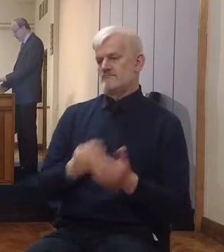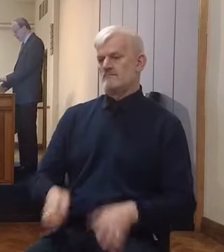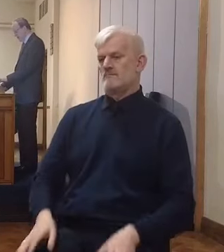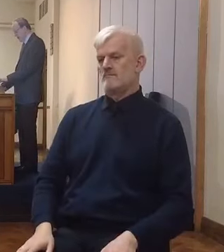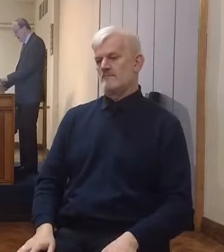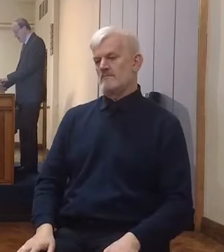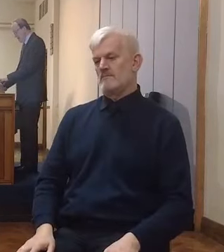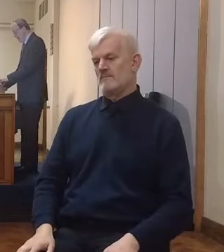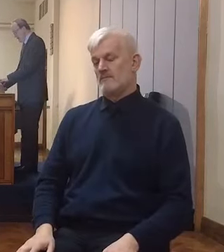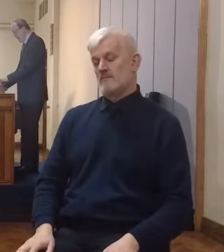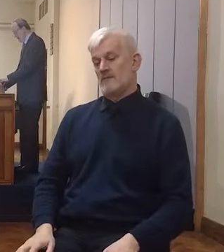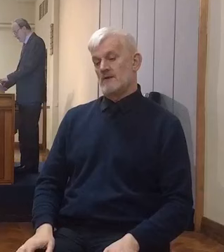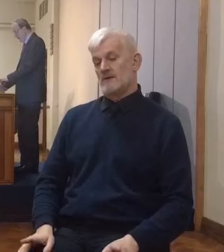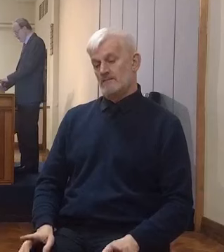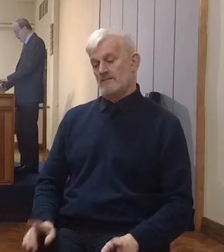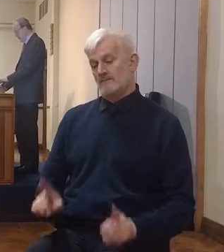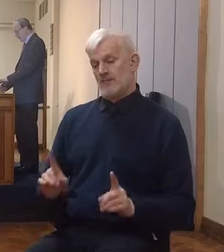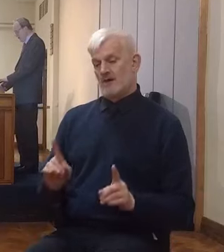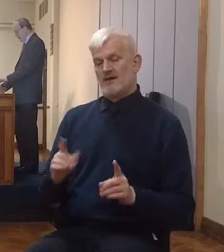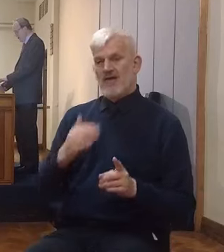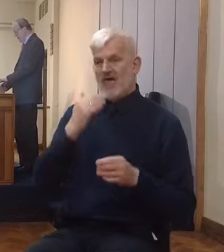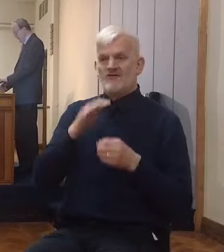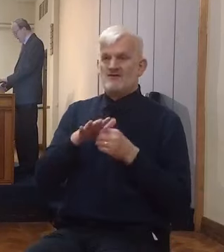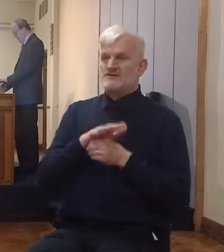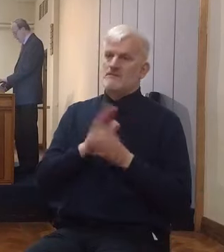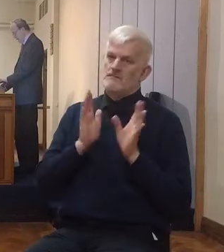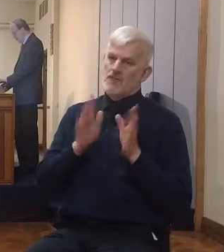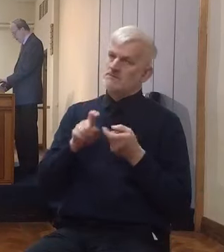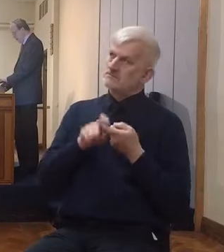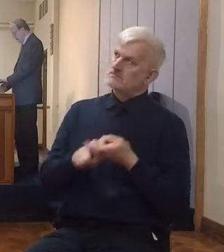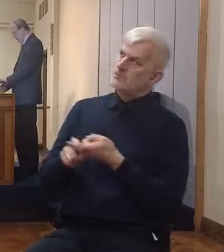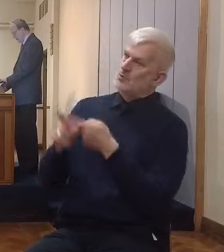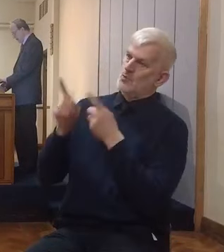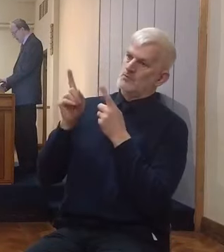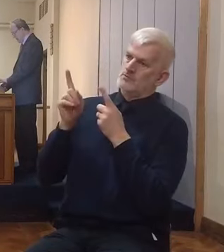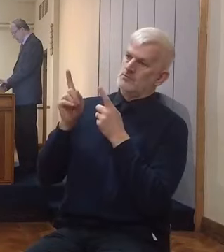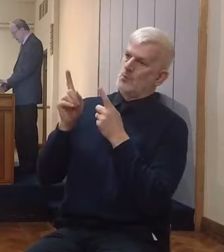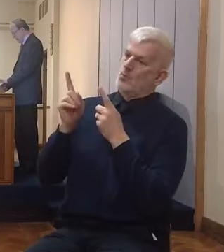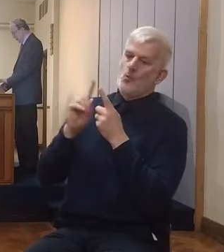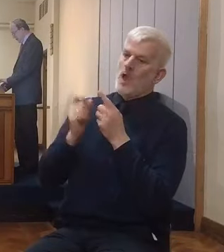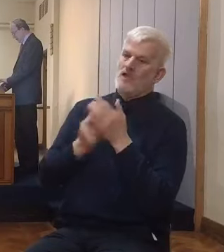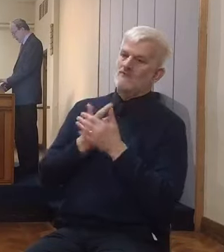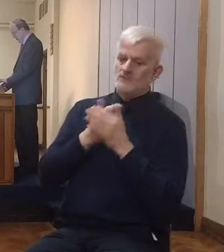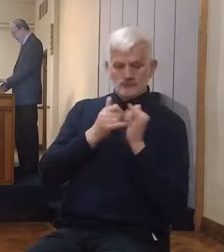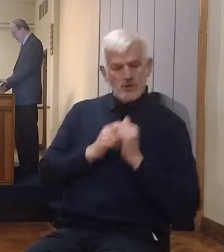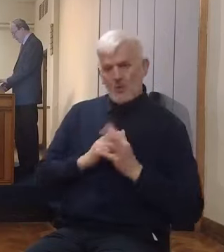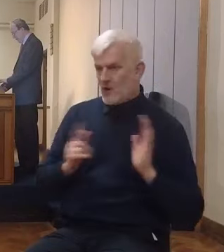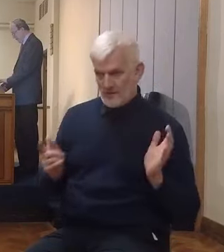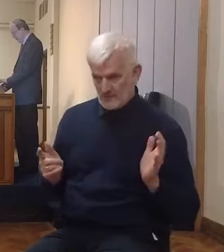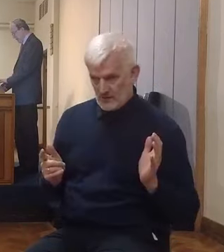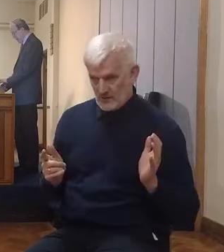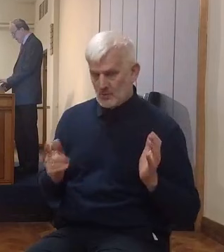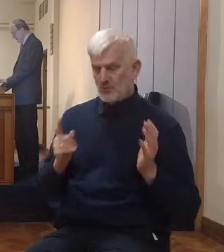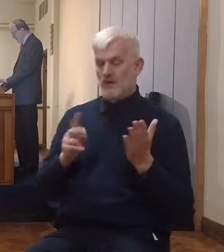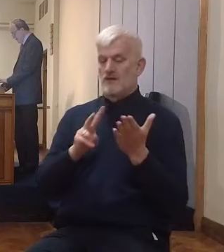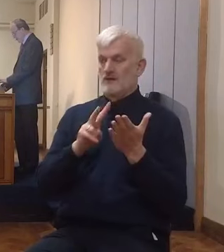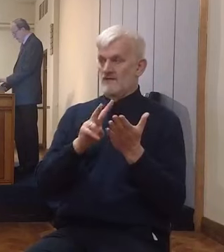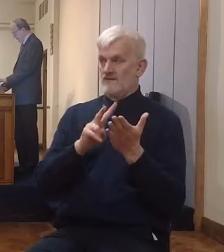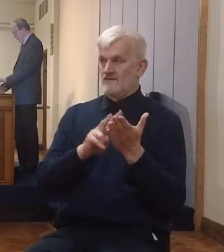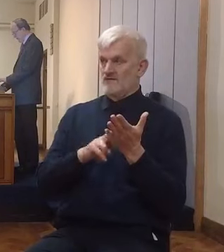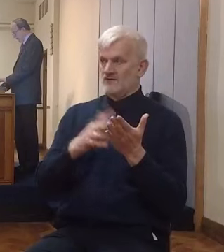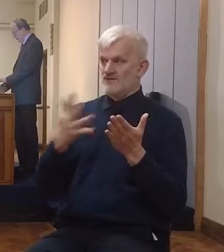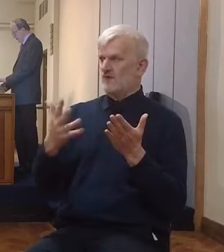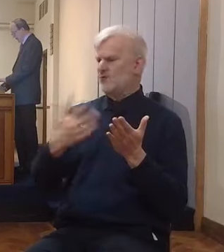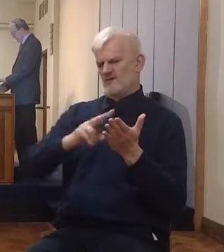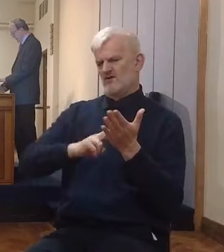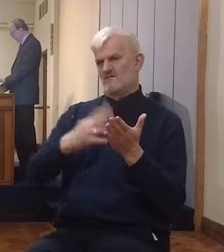are to look to him in every situation, in every trial. So verse down here in verse 5, let me